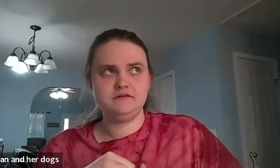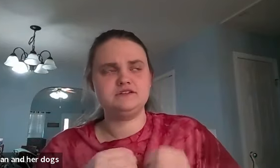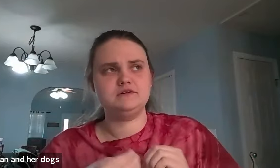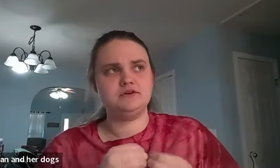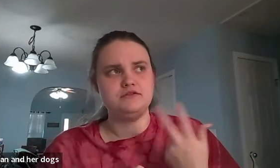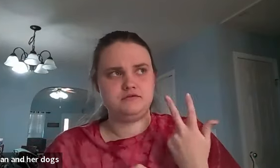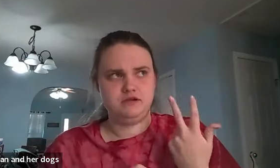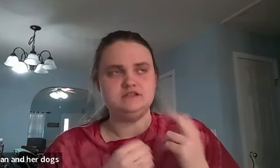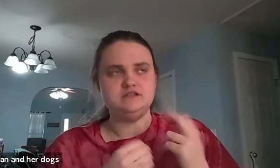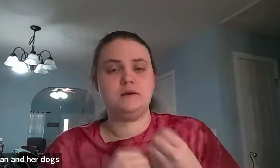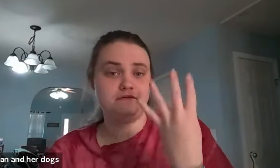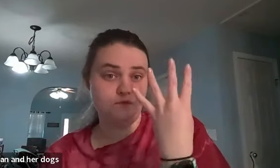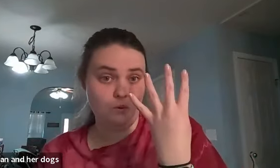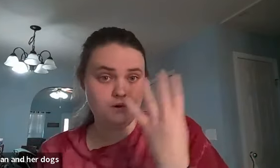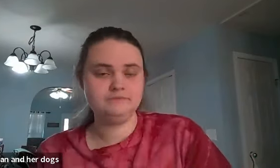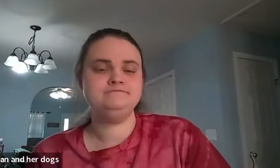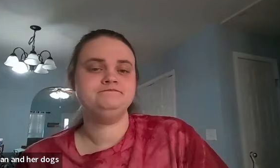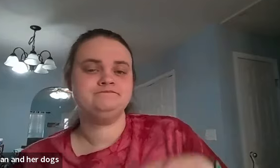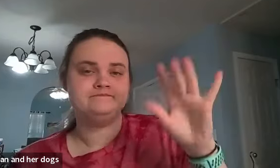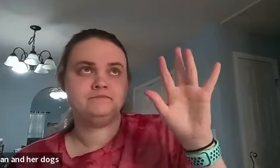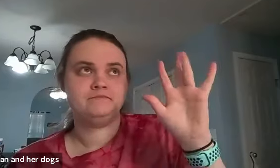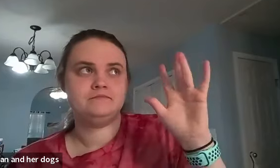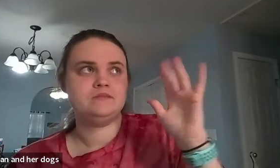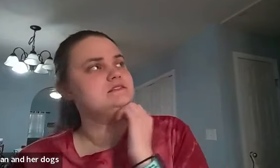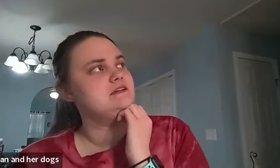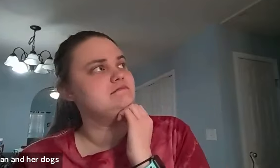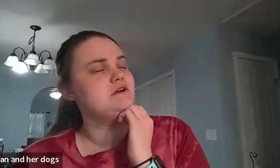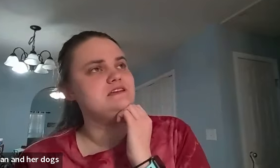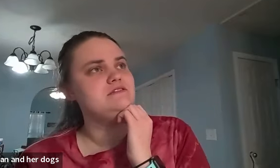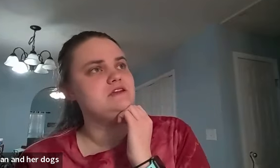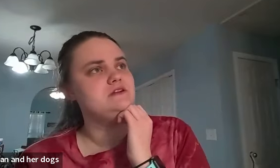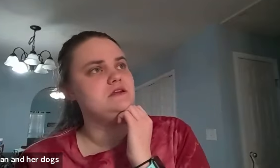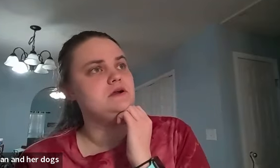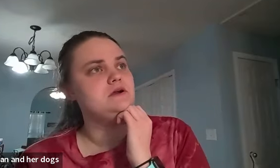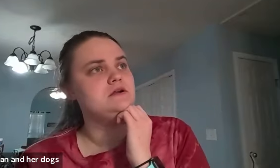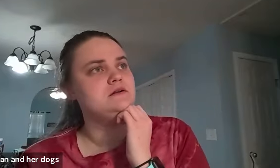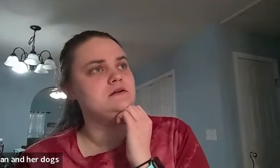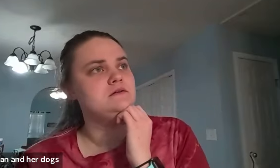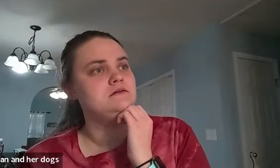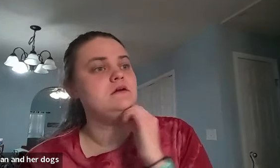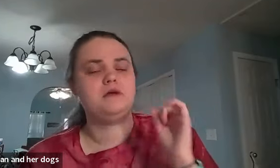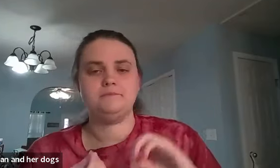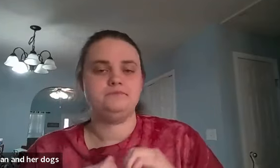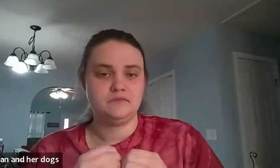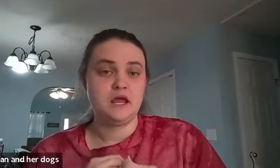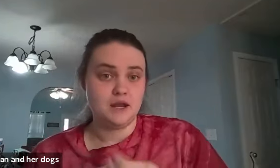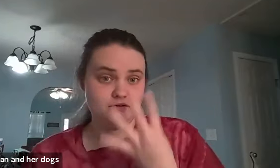was our number three. So our number four. Let's see. Sorry, I was trying to think of a number. Okay. Number